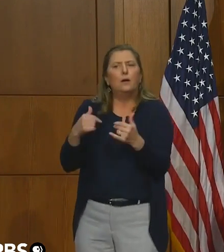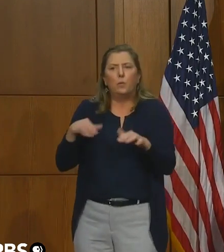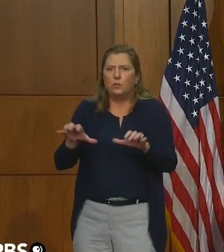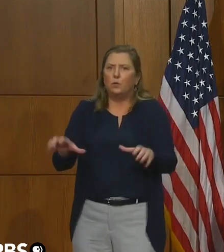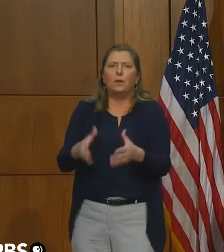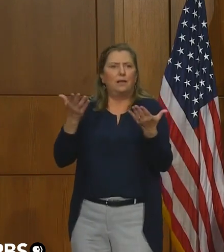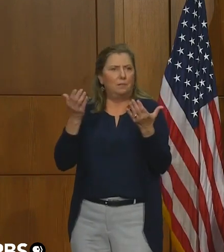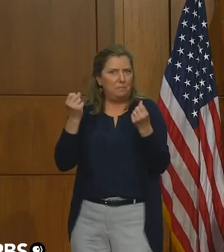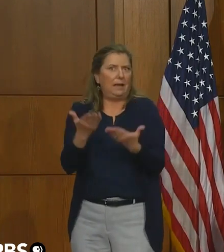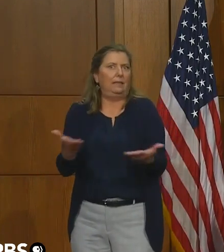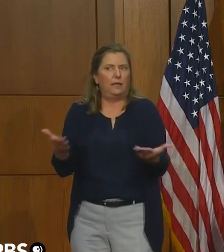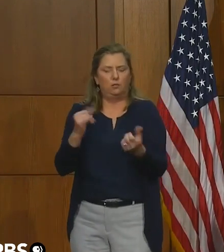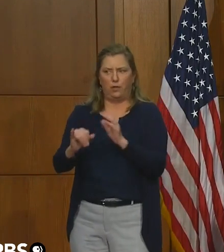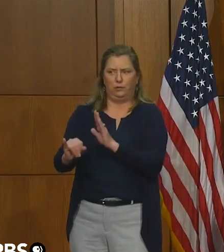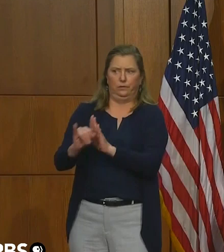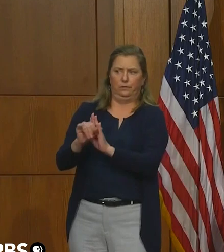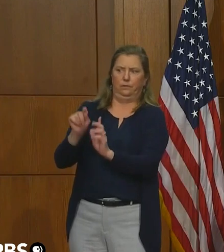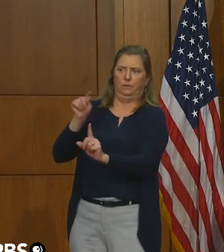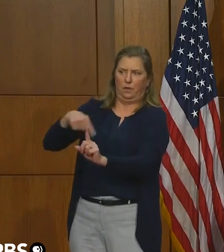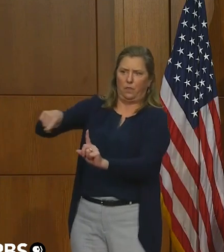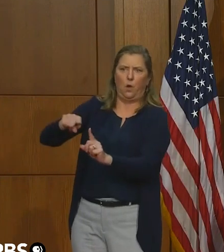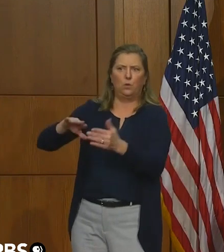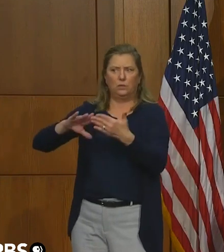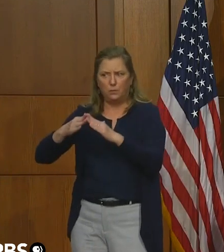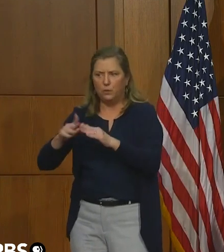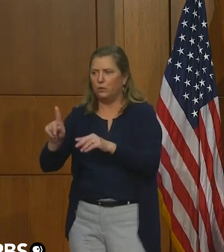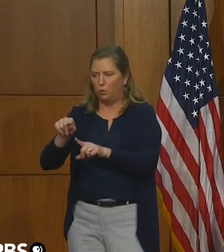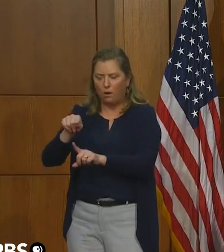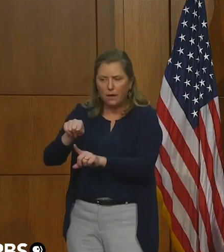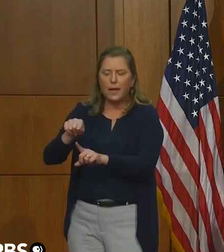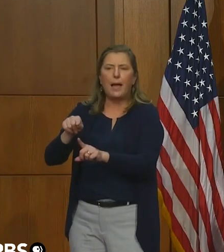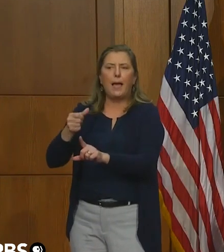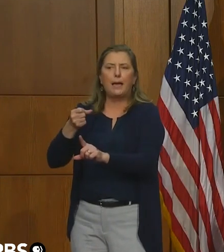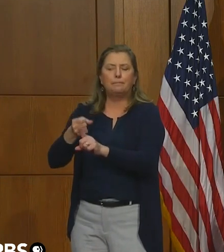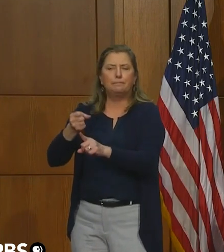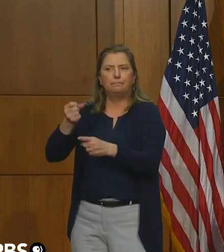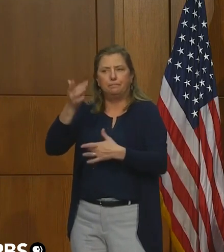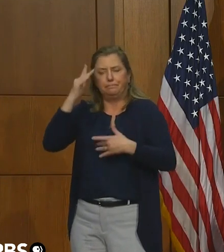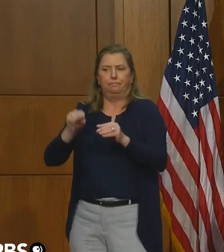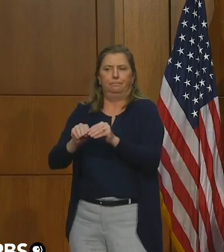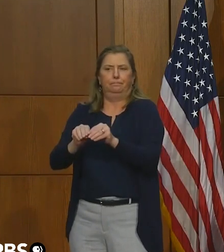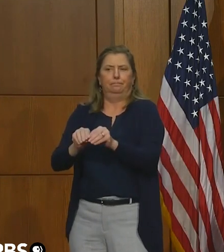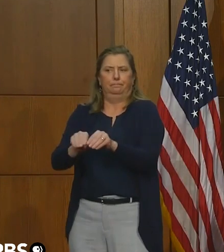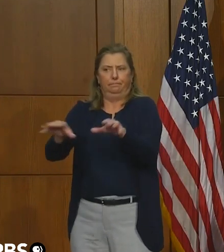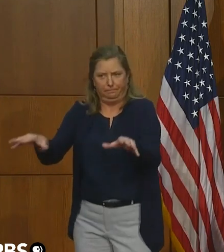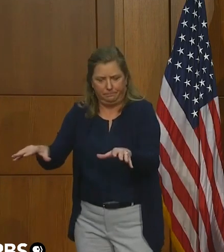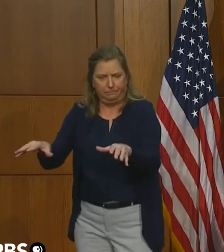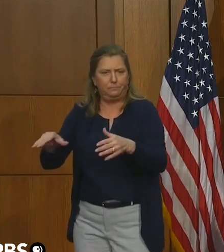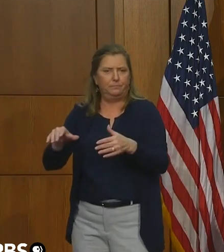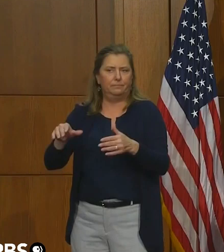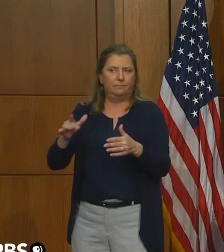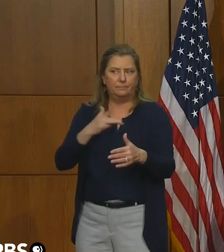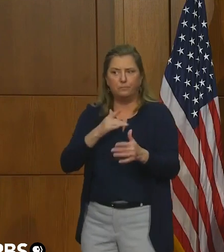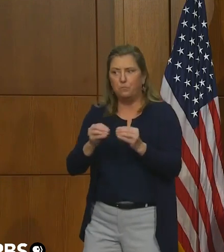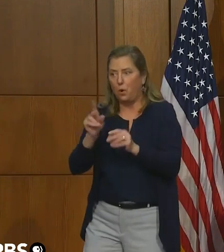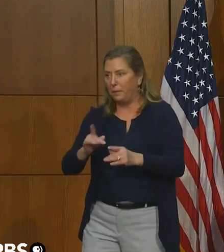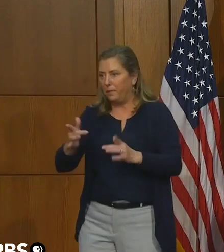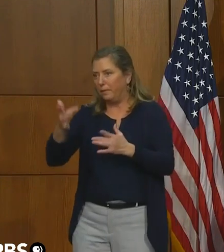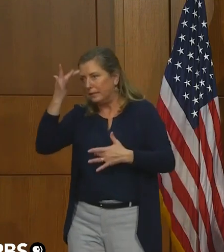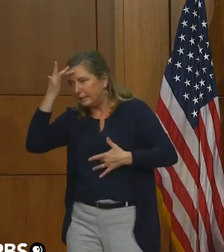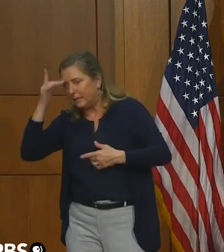to identify those communities that are having these particularly high incidence rates, mortality rates